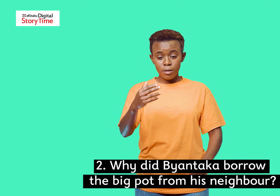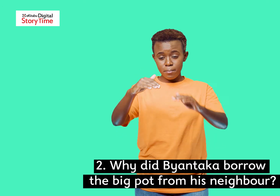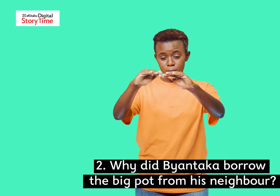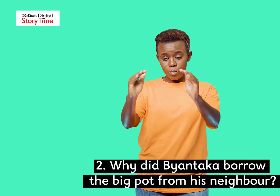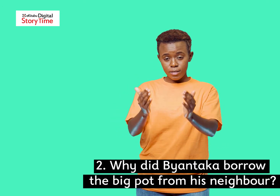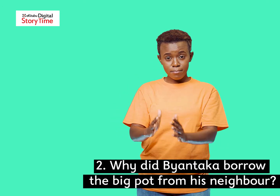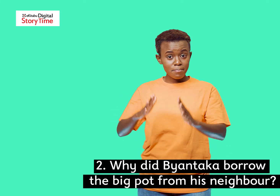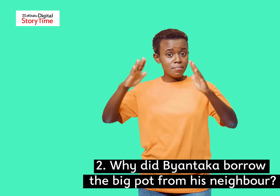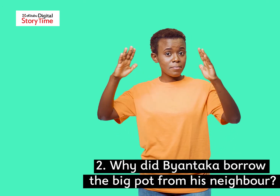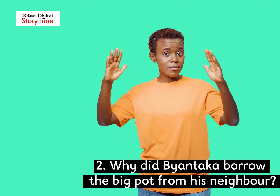Number 2.